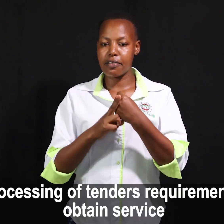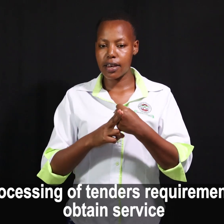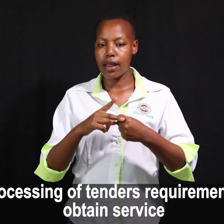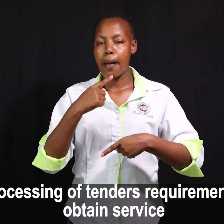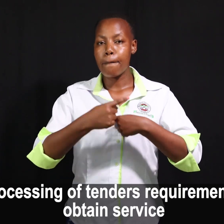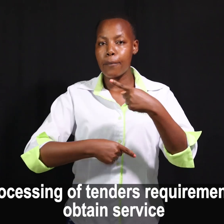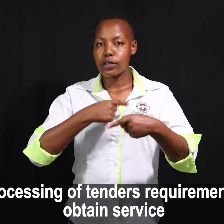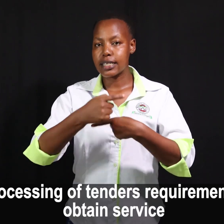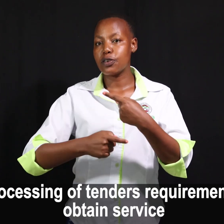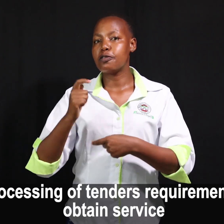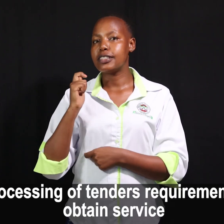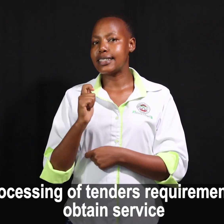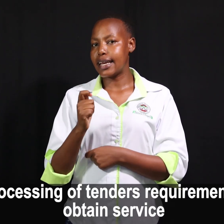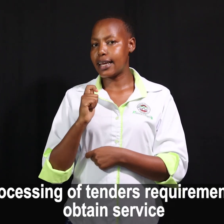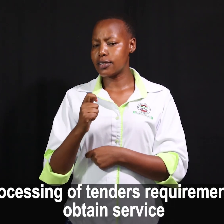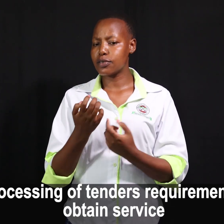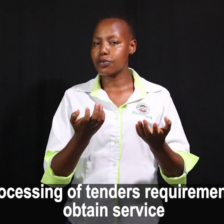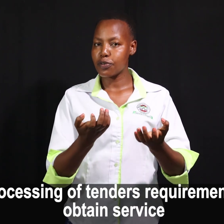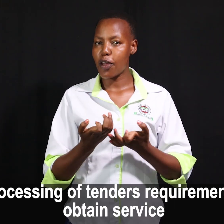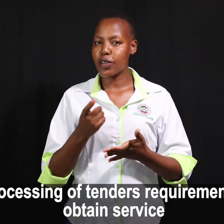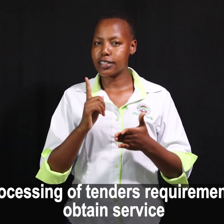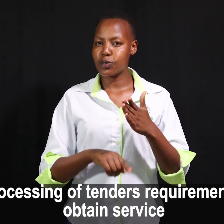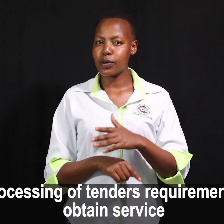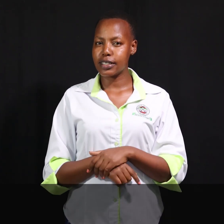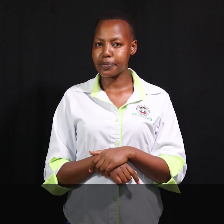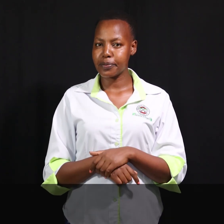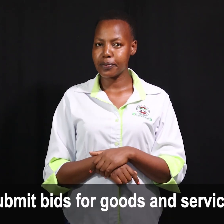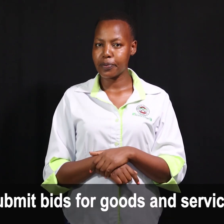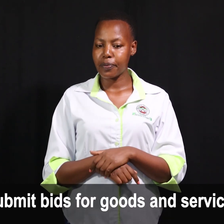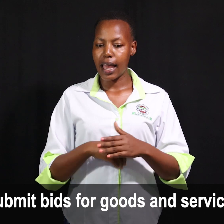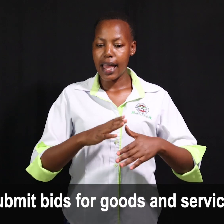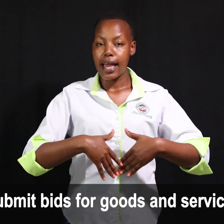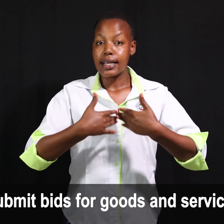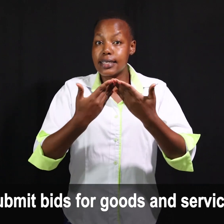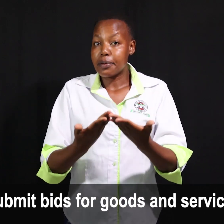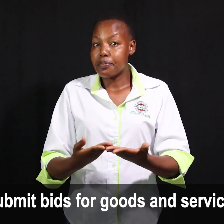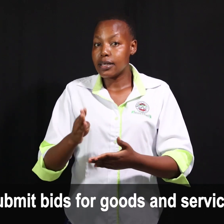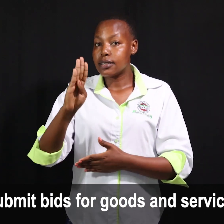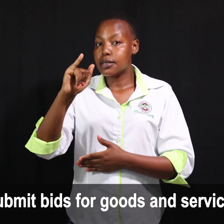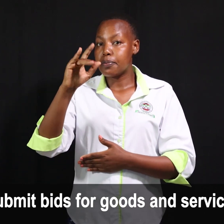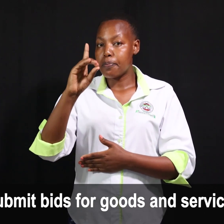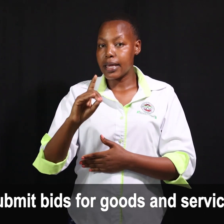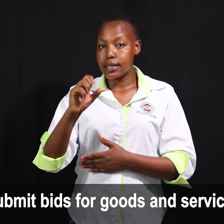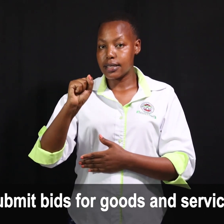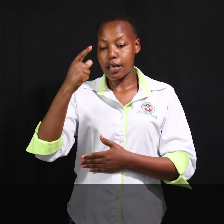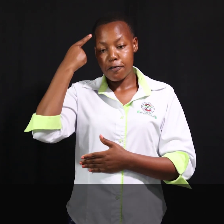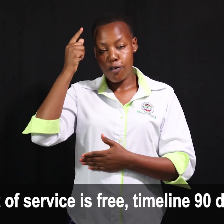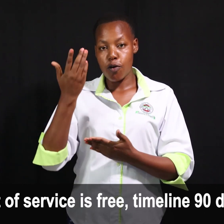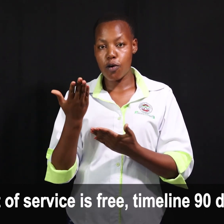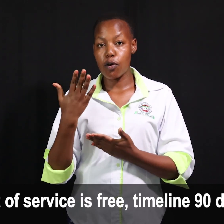of tenders. Requirements to obtain service. Submit bids for goods and services. Cost of service